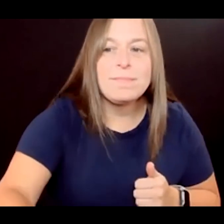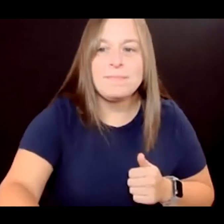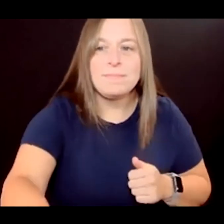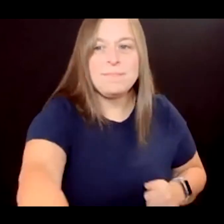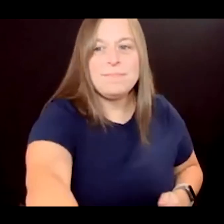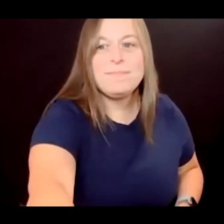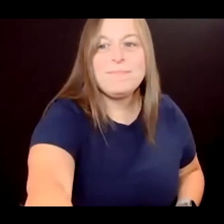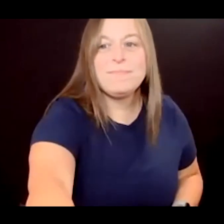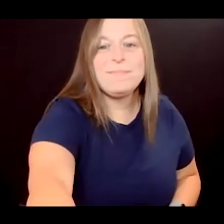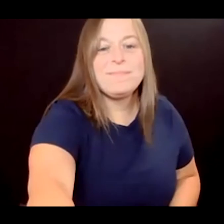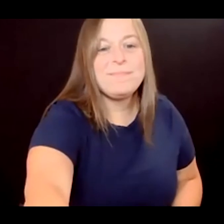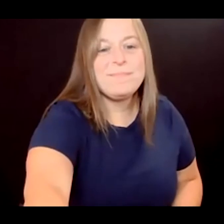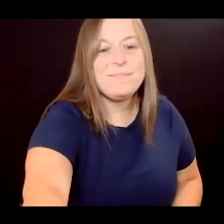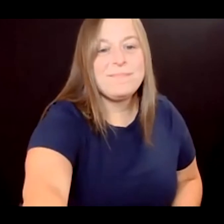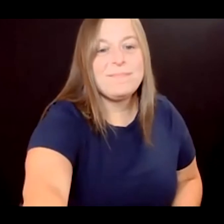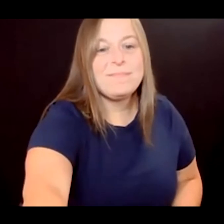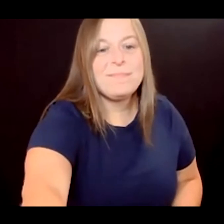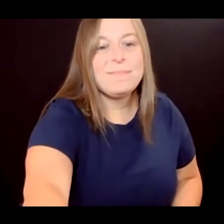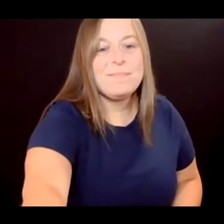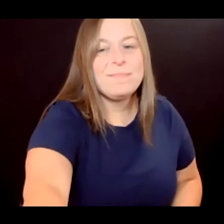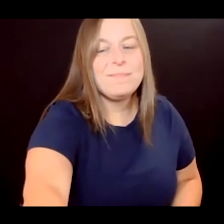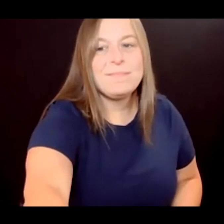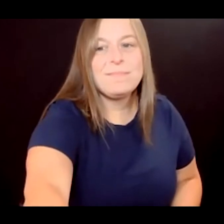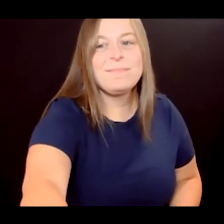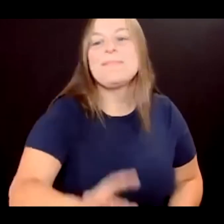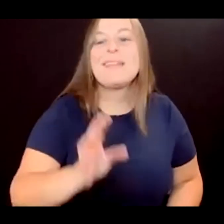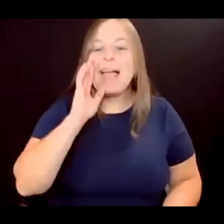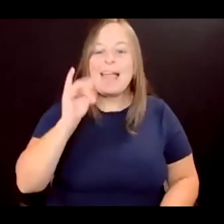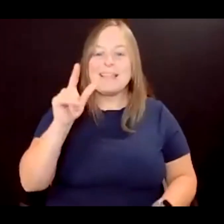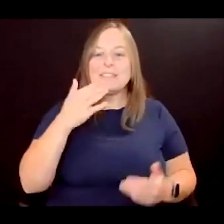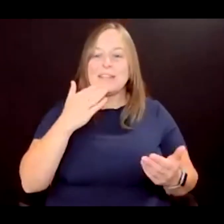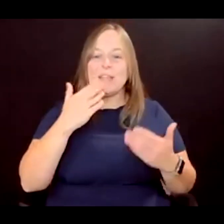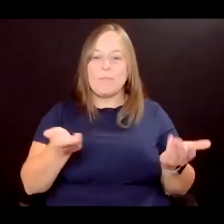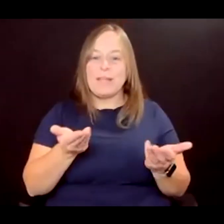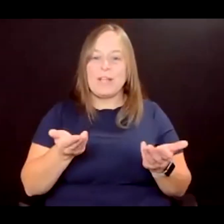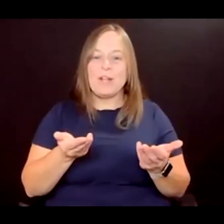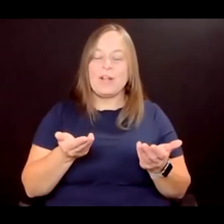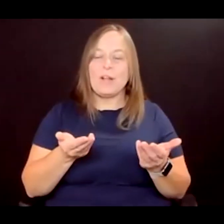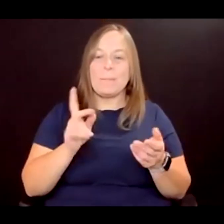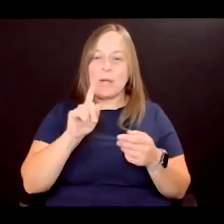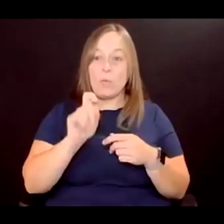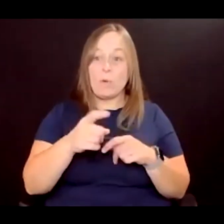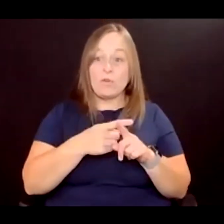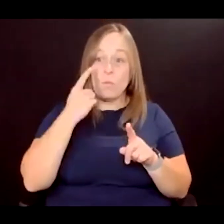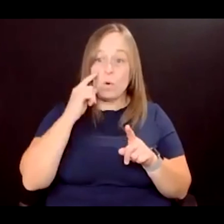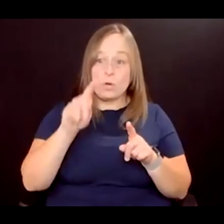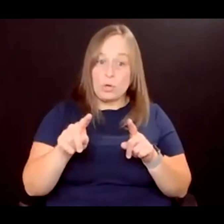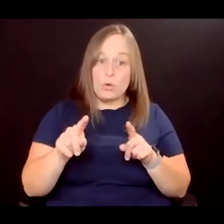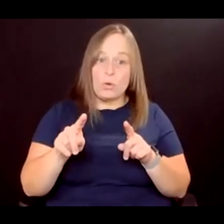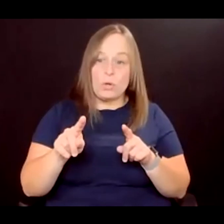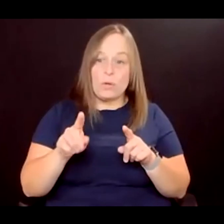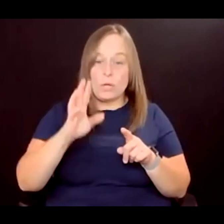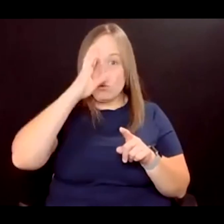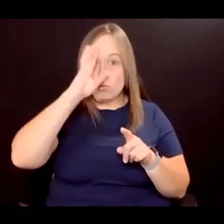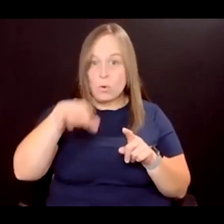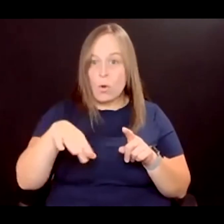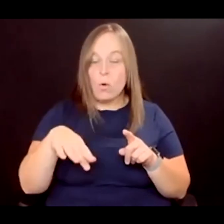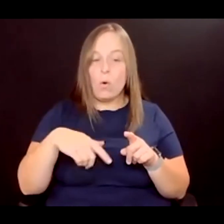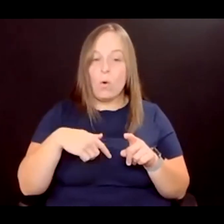have shoveled out our neighbors. I certainly have. I have a church. We're on our snow removal team at our